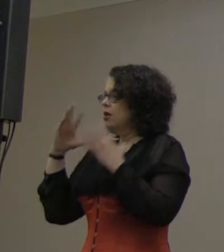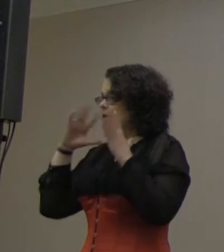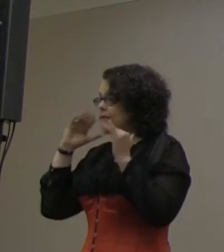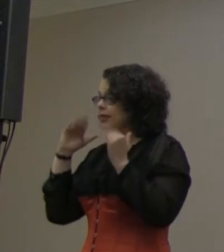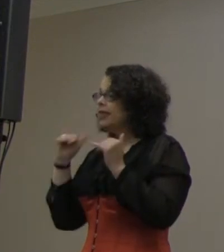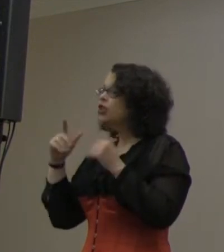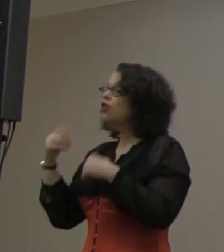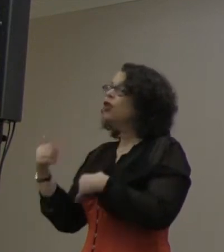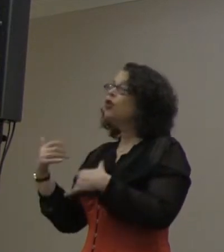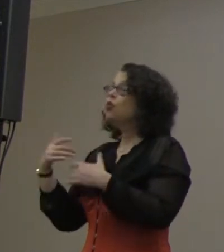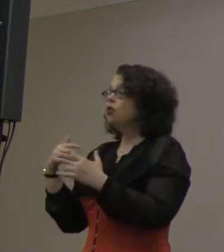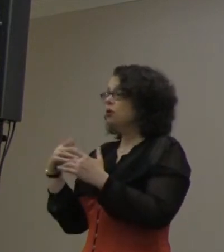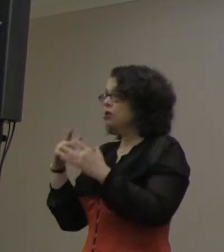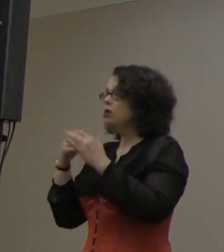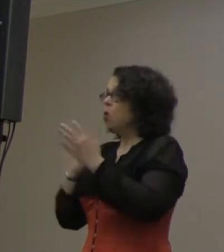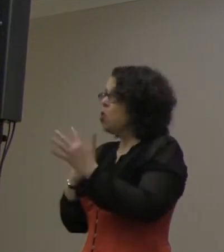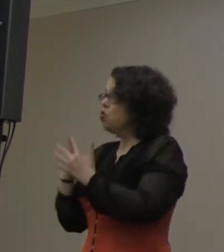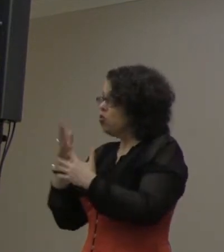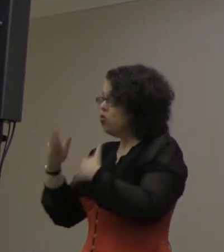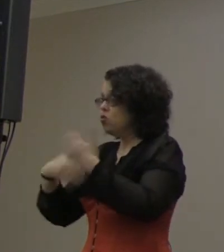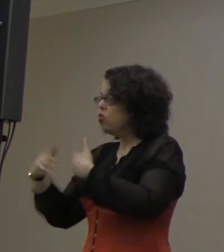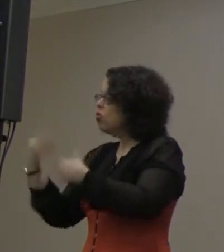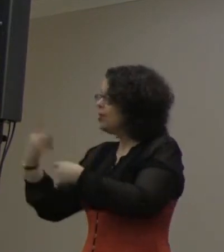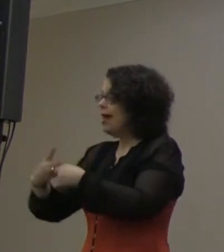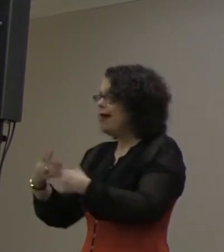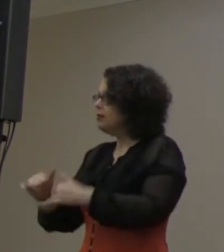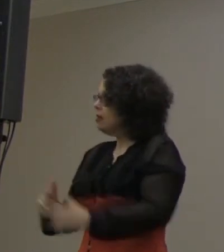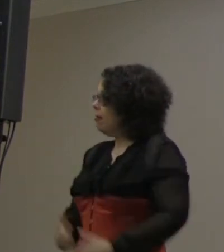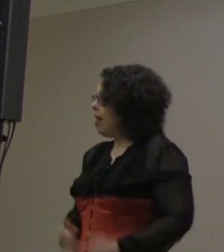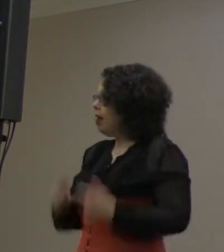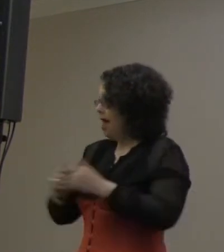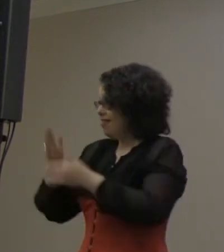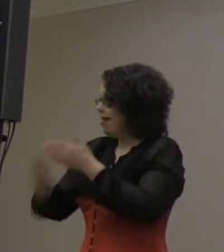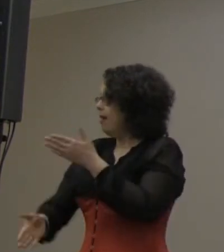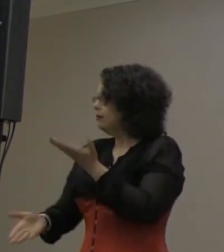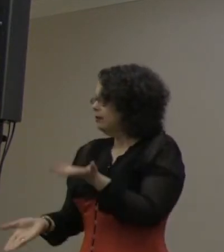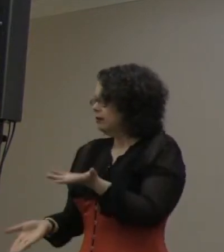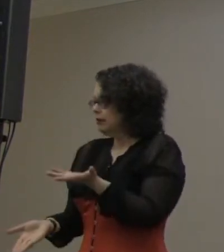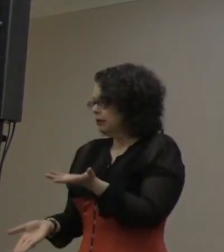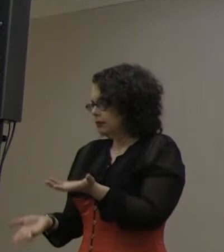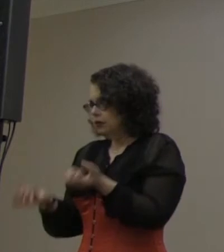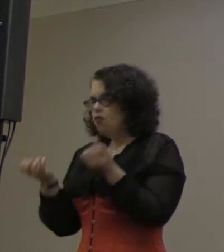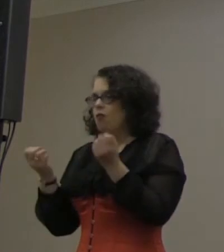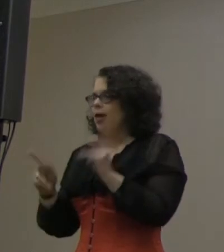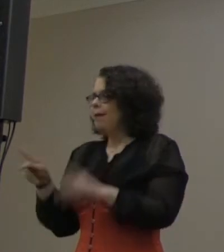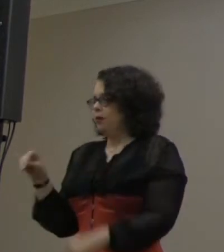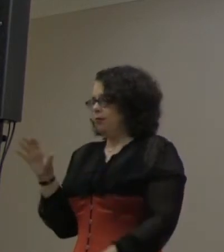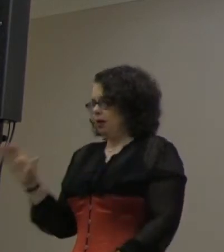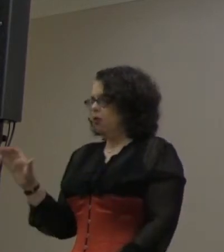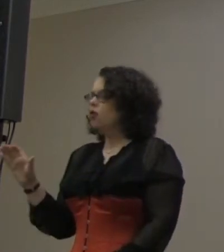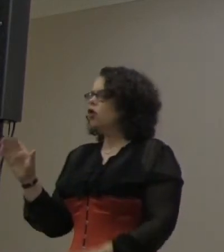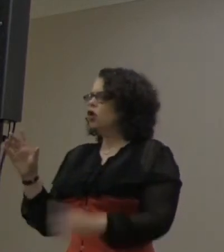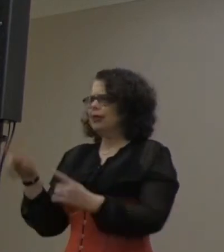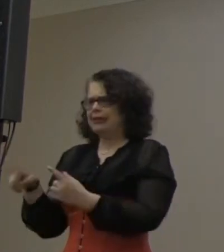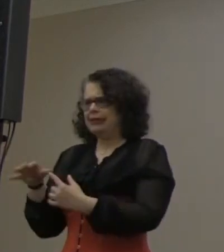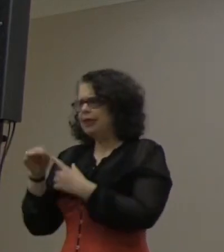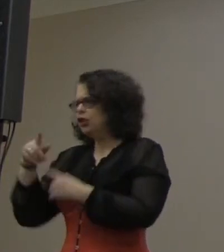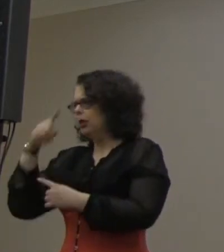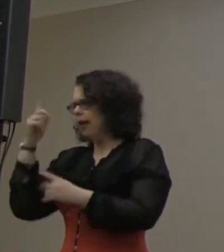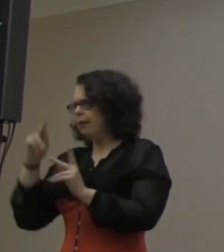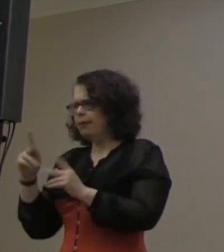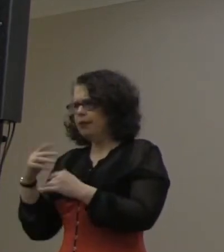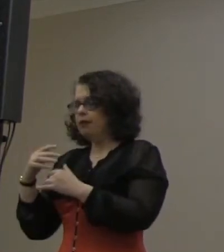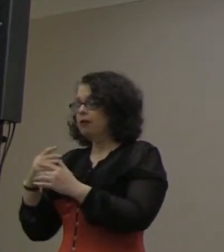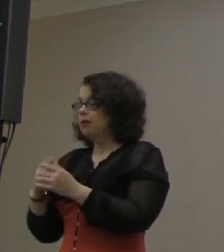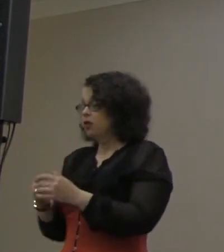will make it to the end of the day alive? For many people of color, particularly Black people,